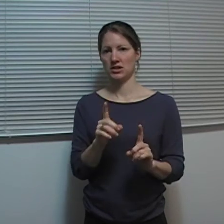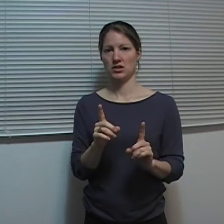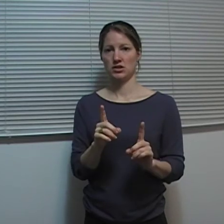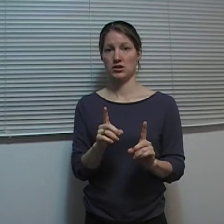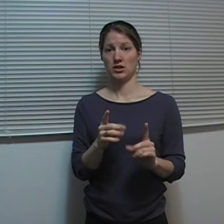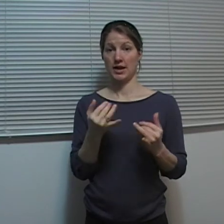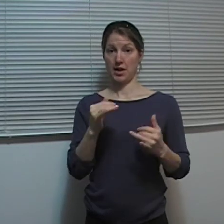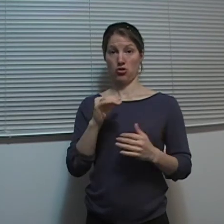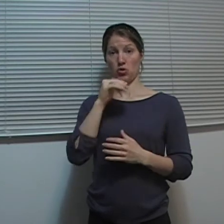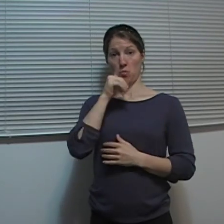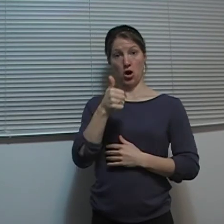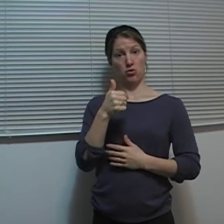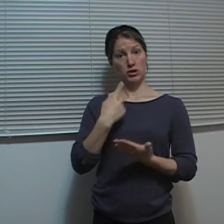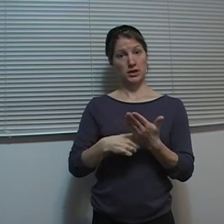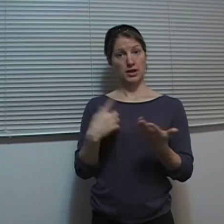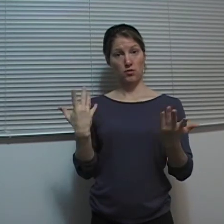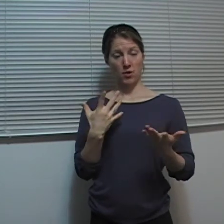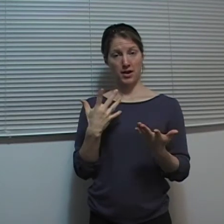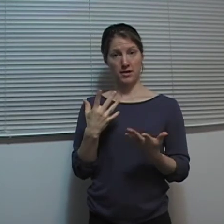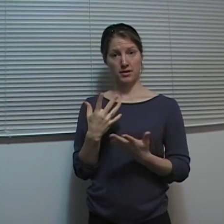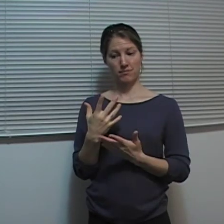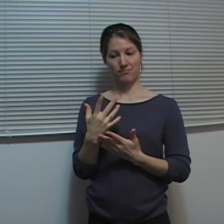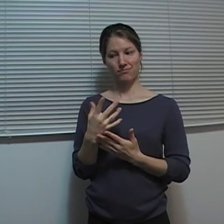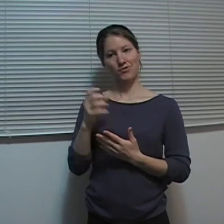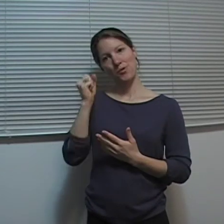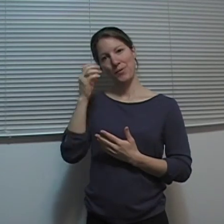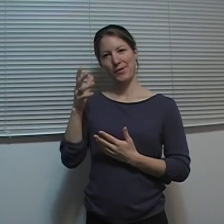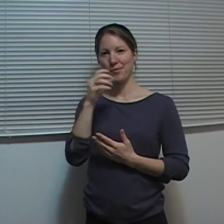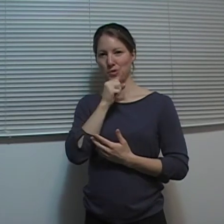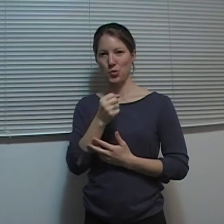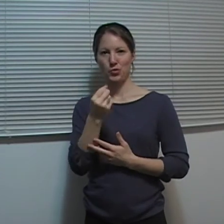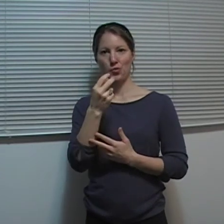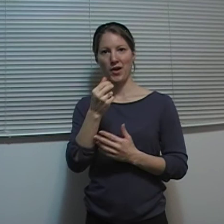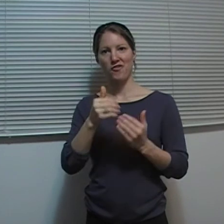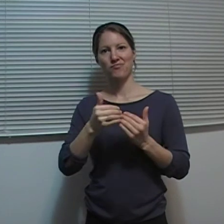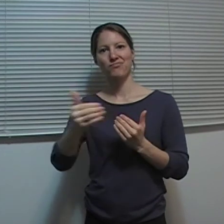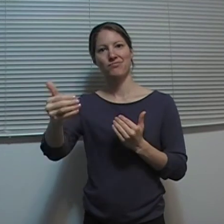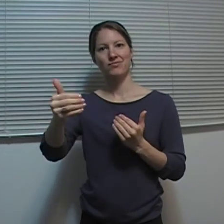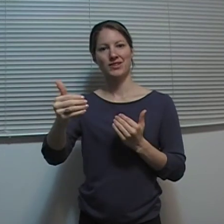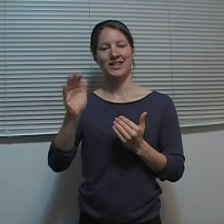teenage years, a time when he got himself into a lot of trouble, and it took a miracle